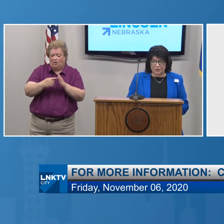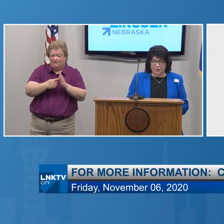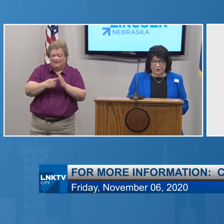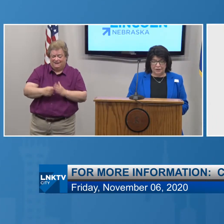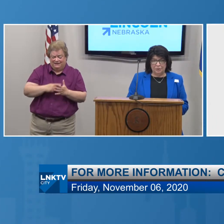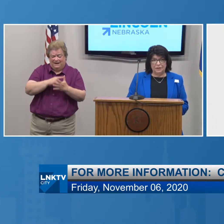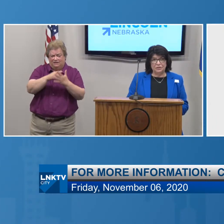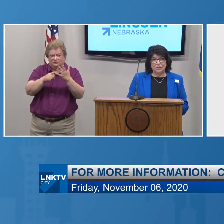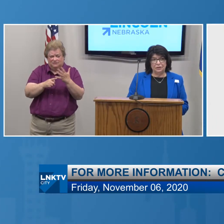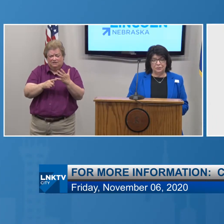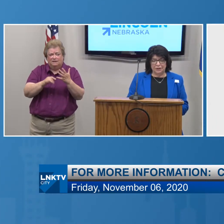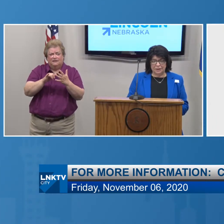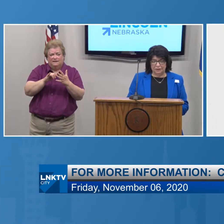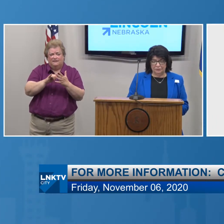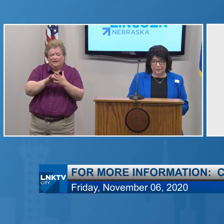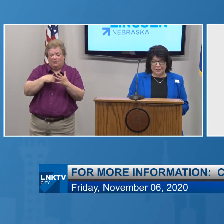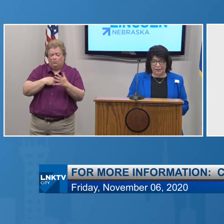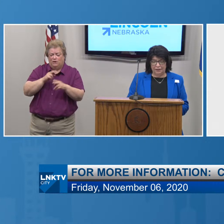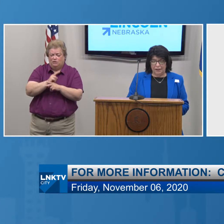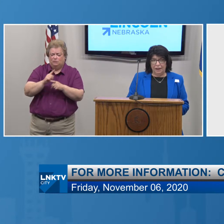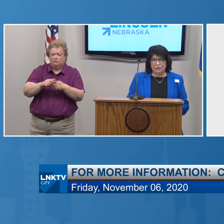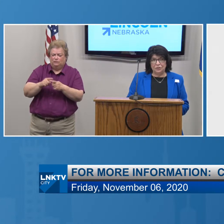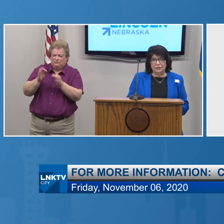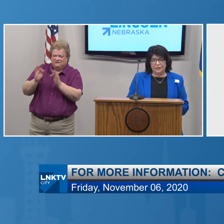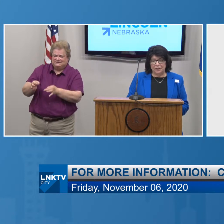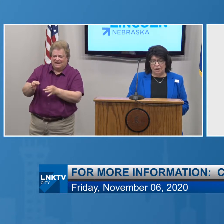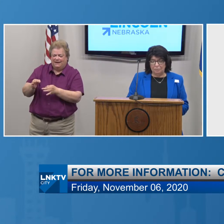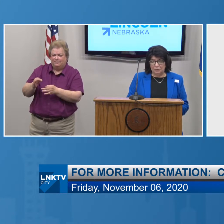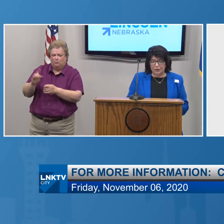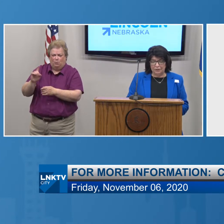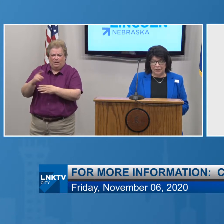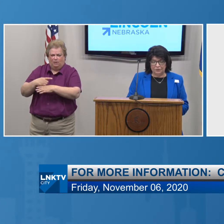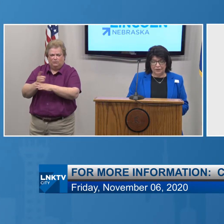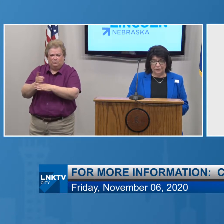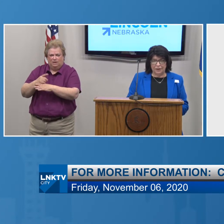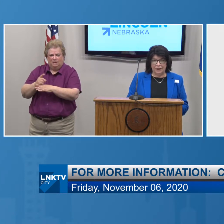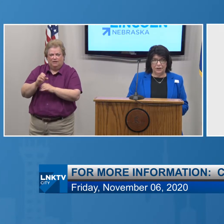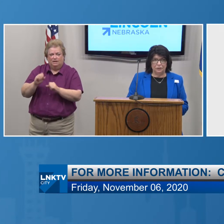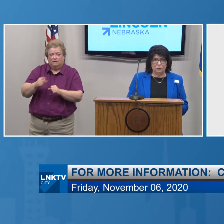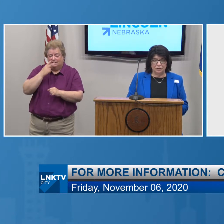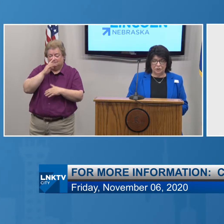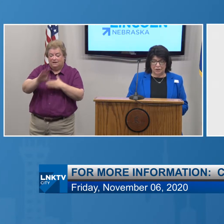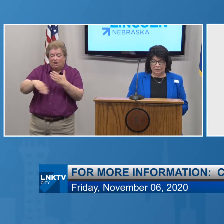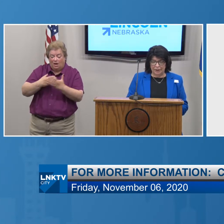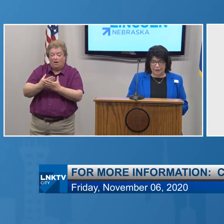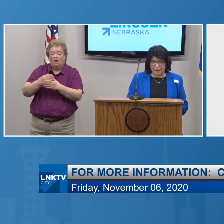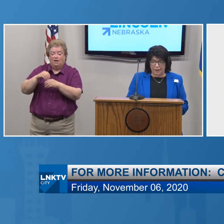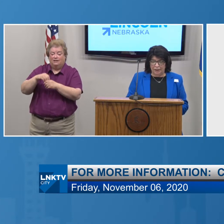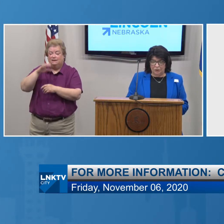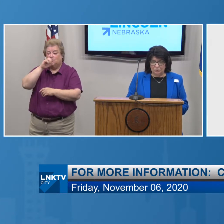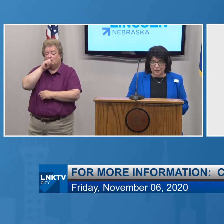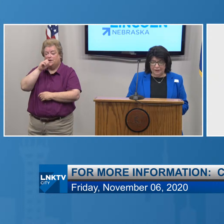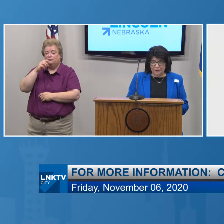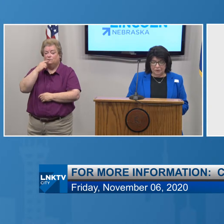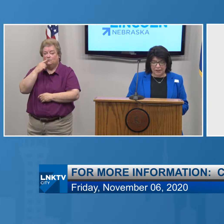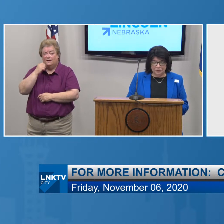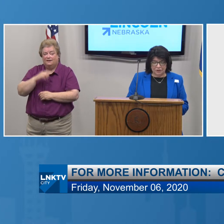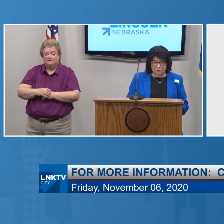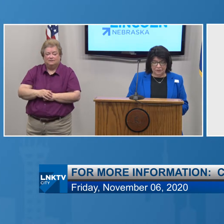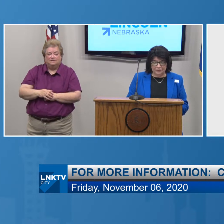are factored into the position of the risk dial. As you can see, all but one of the metrics are now in orange or red. You will